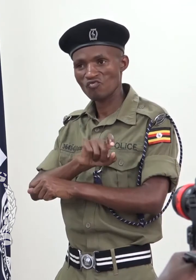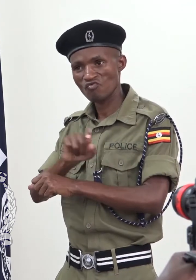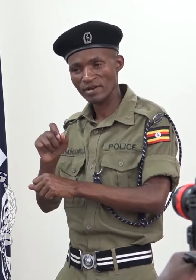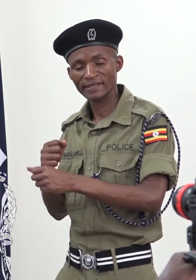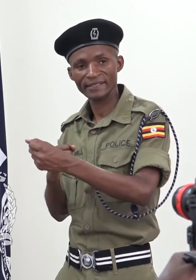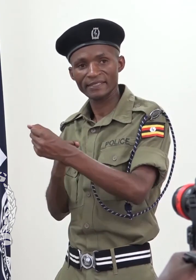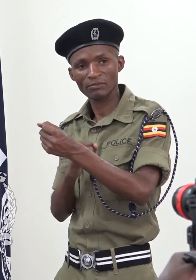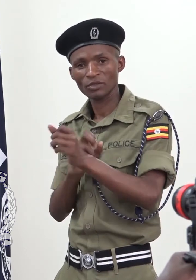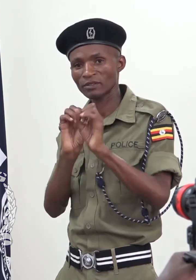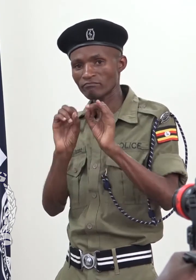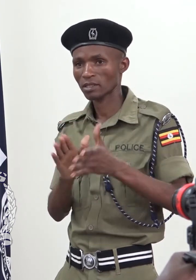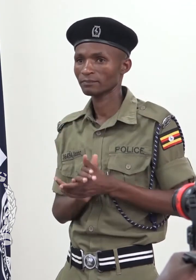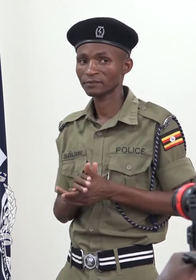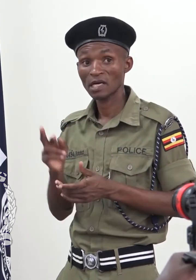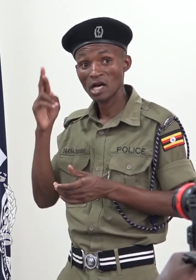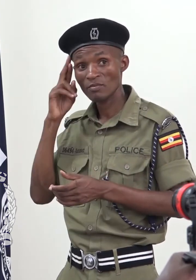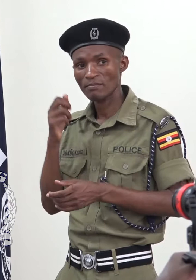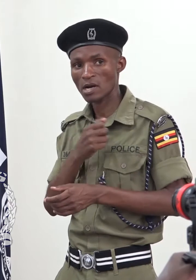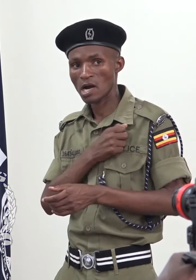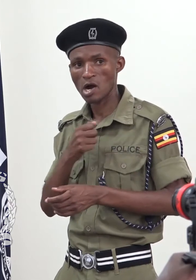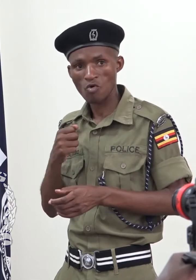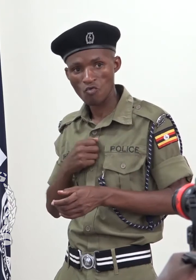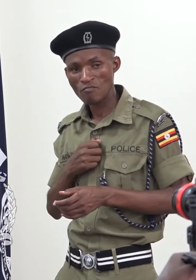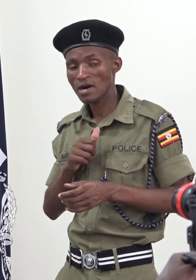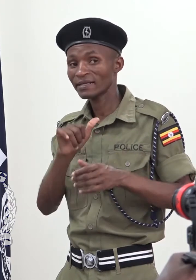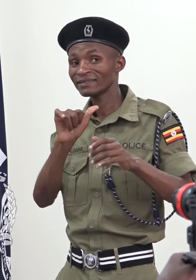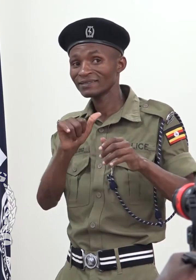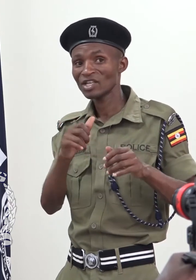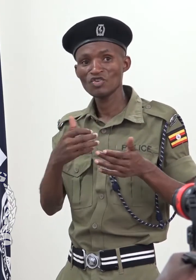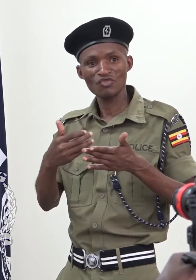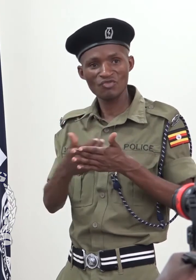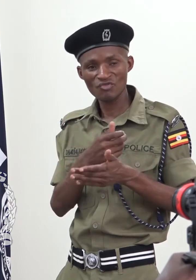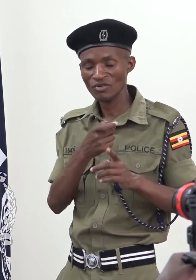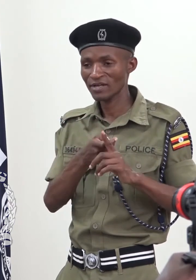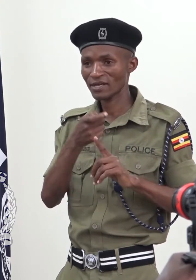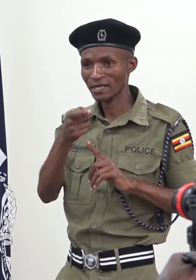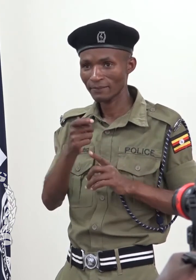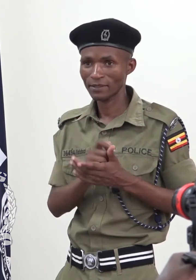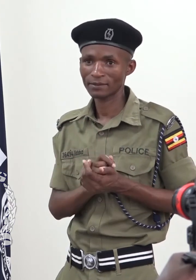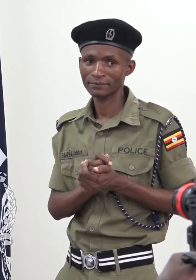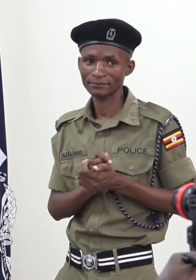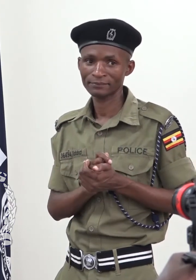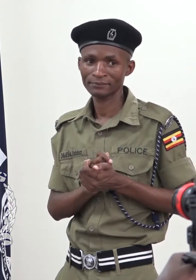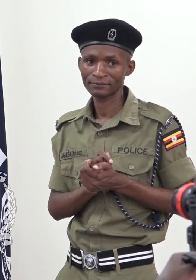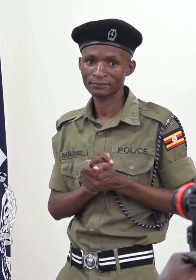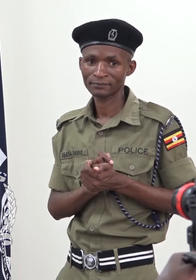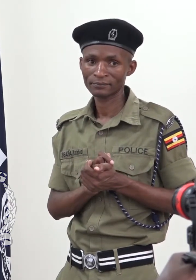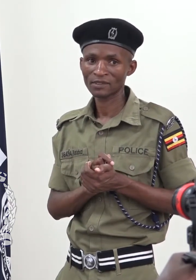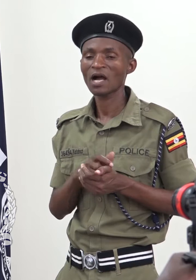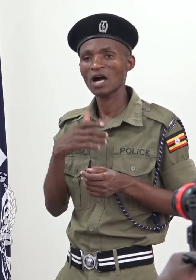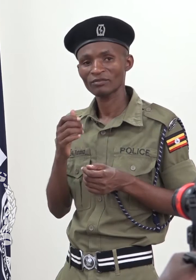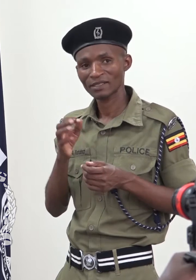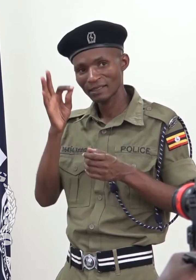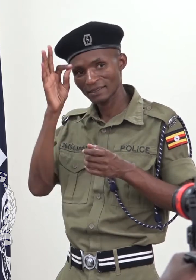new in Kampala, so he ended up murdering the mother to his child, together with the